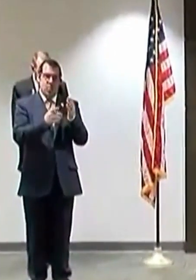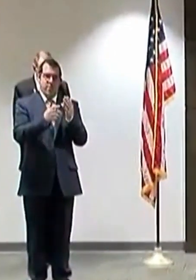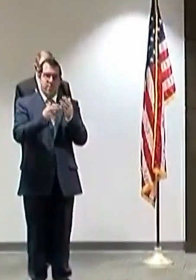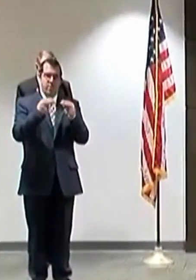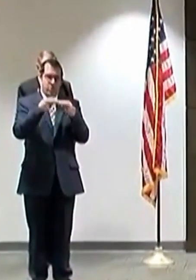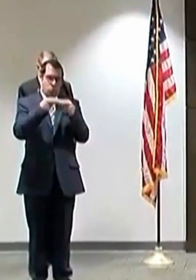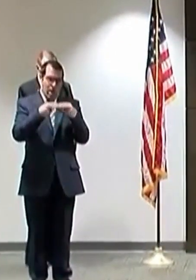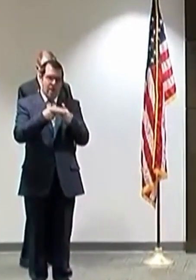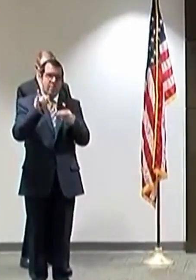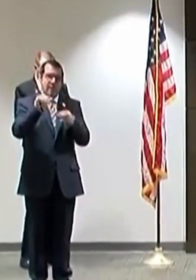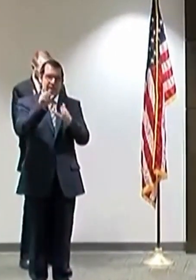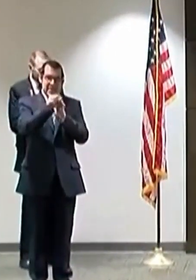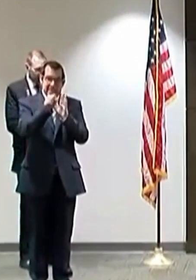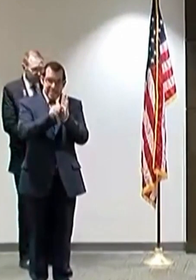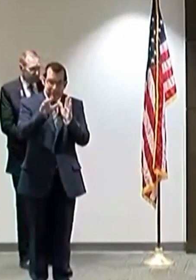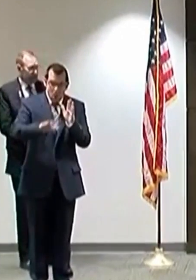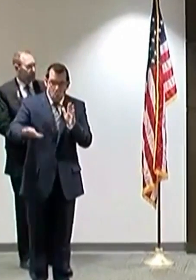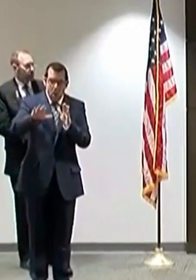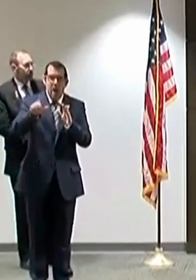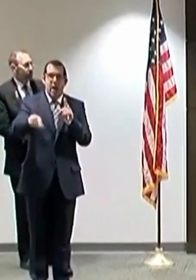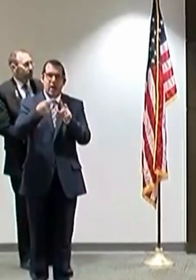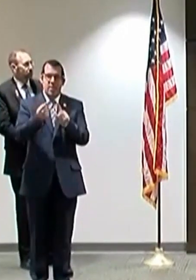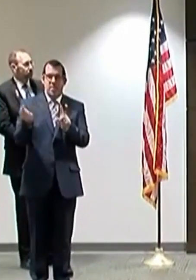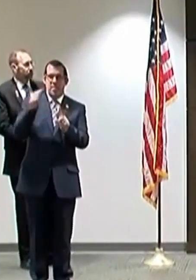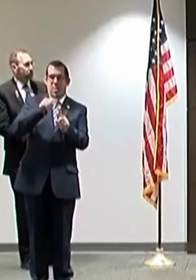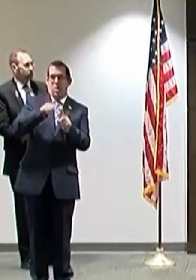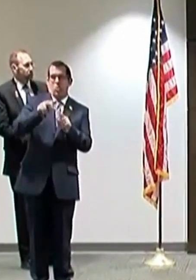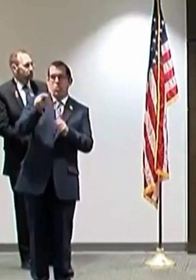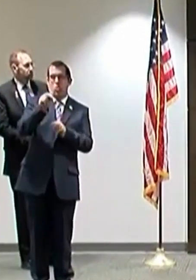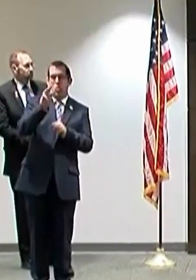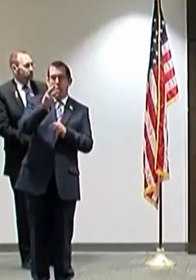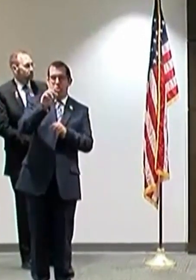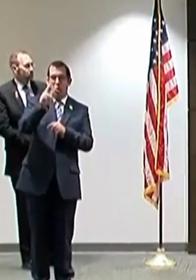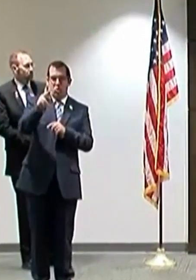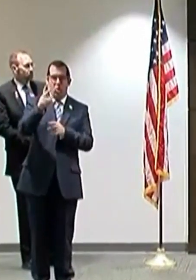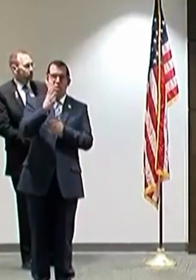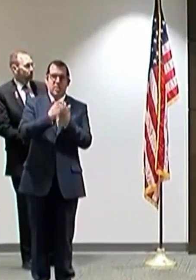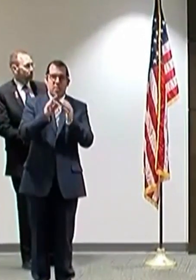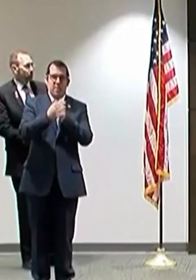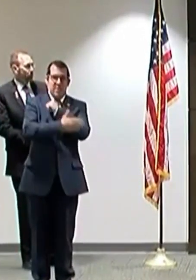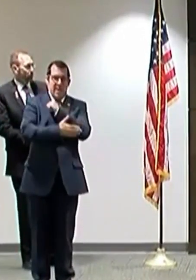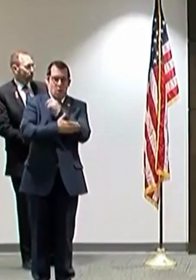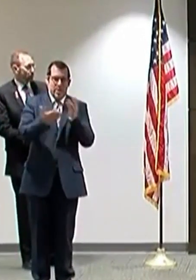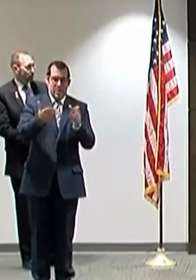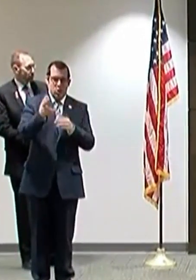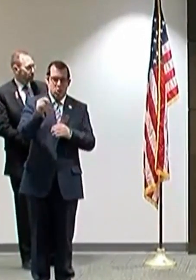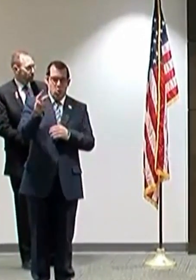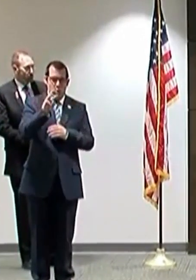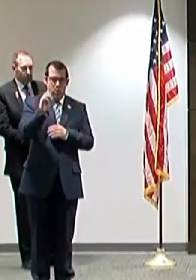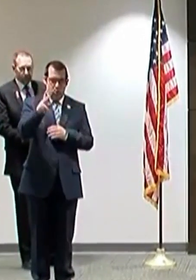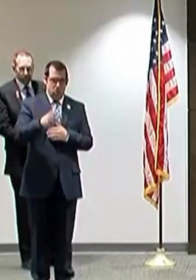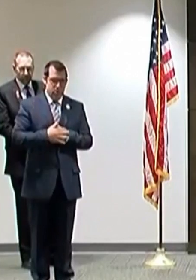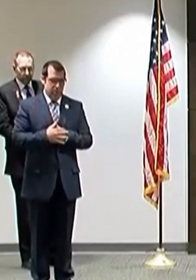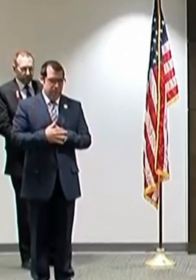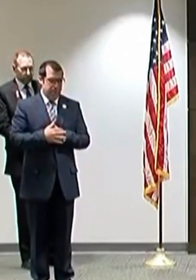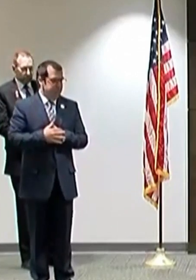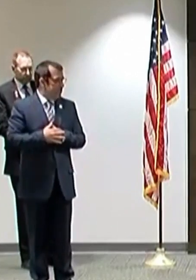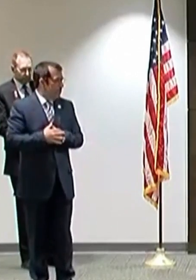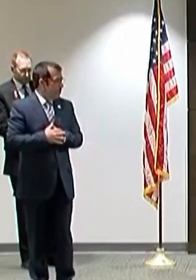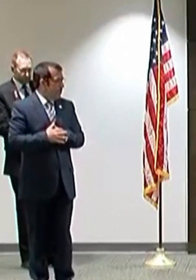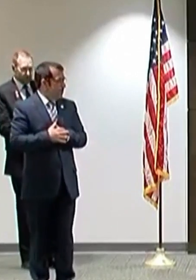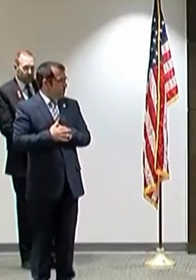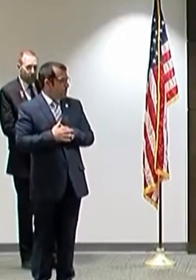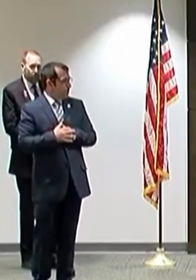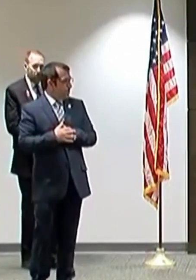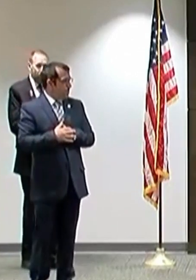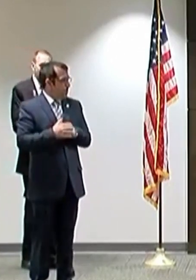through the statewide graphs. Then we'll come back to Northwest Arkansas and look at some of the counties and areas here in Northwest Arkansas. The number of